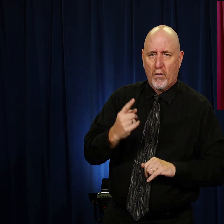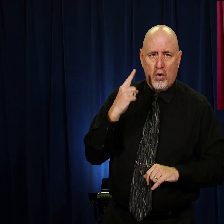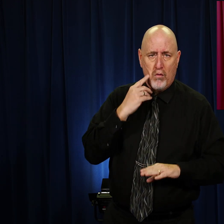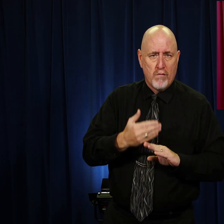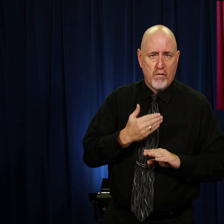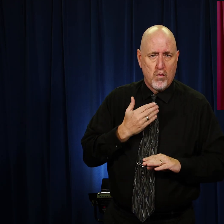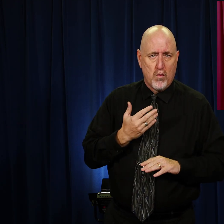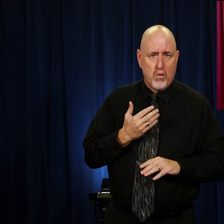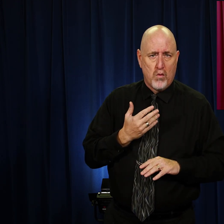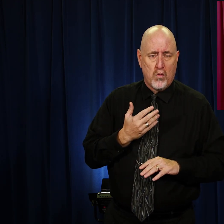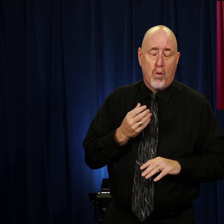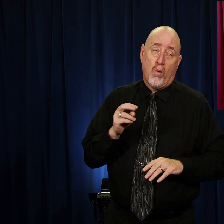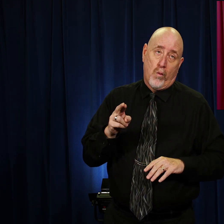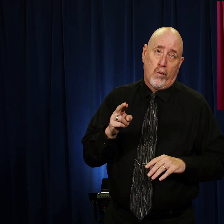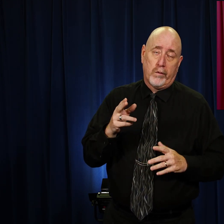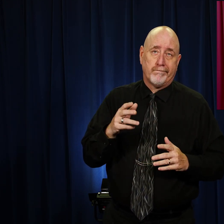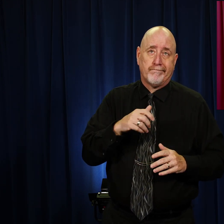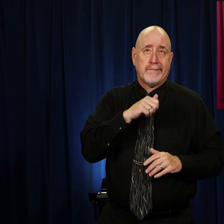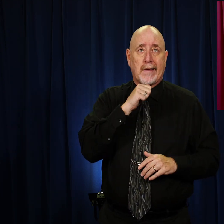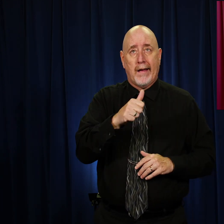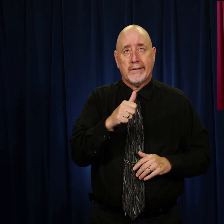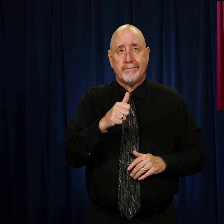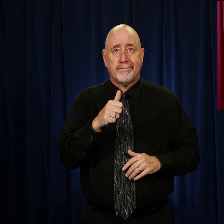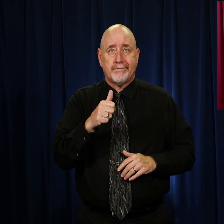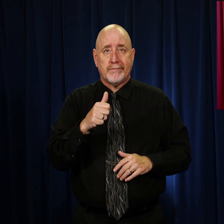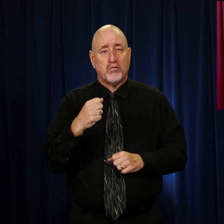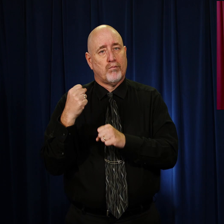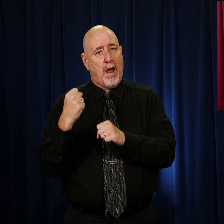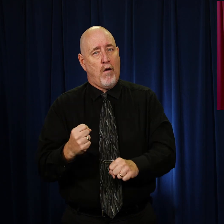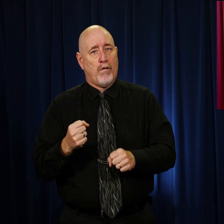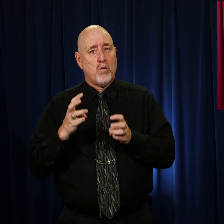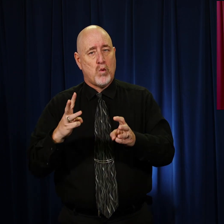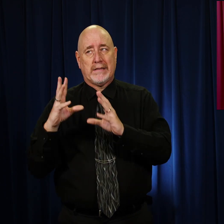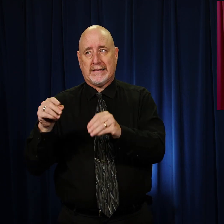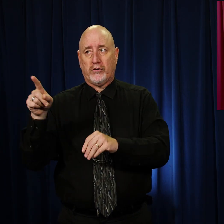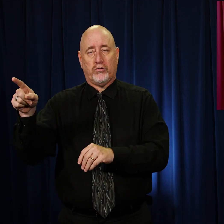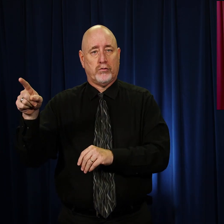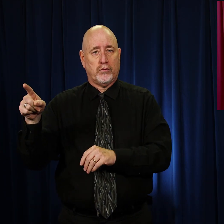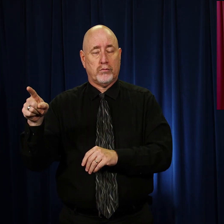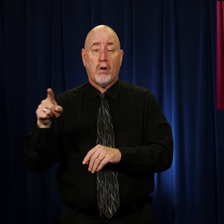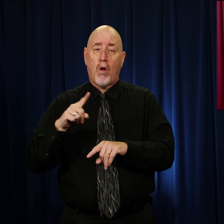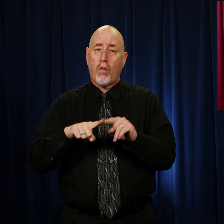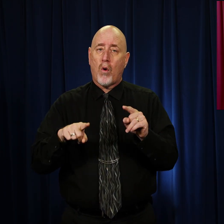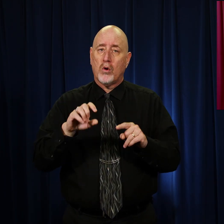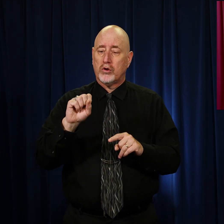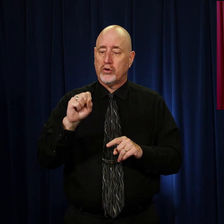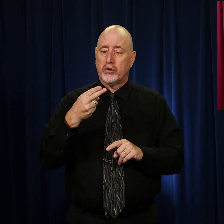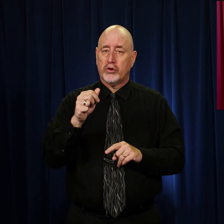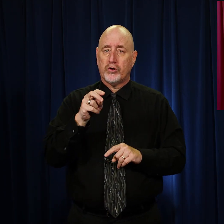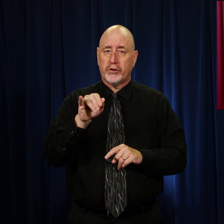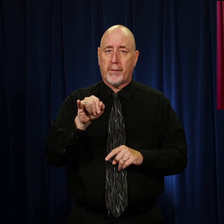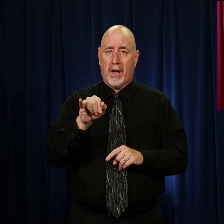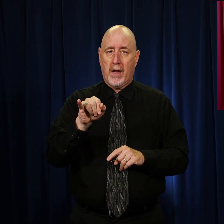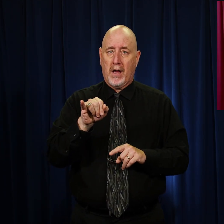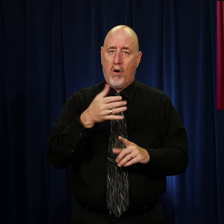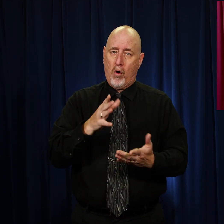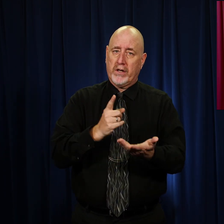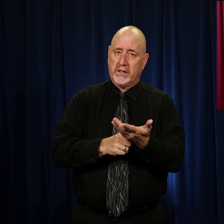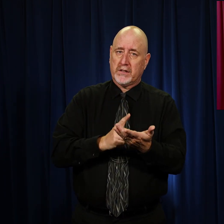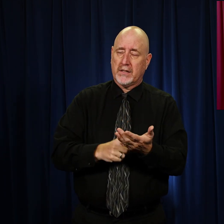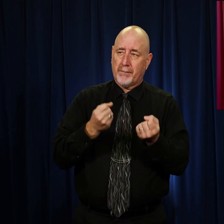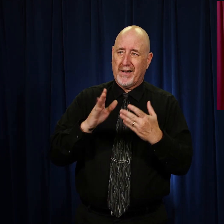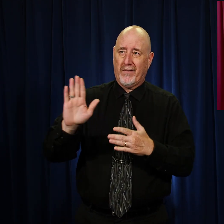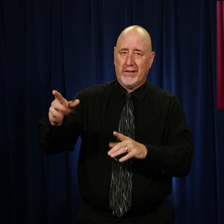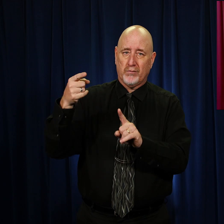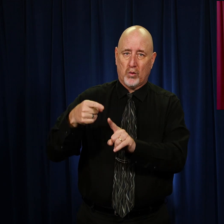of before, or at least not as powerfully as Jesus was teaching it, although the school of Shammai had already discussed